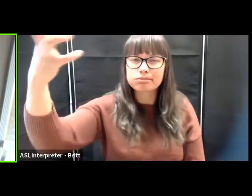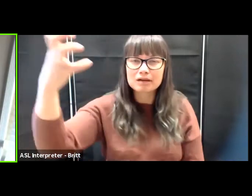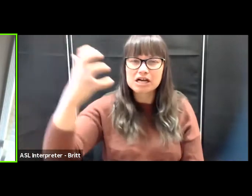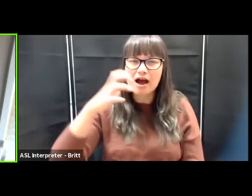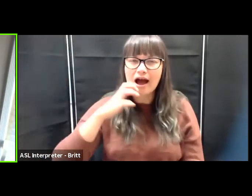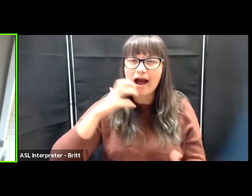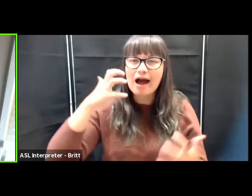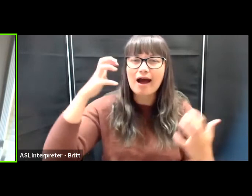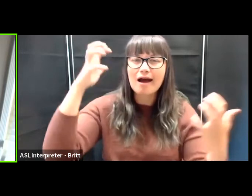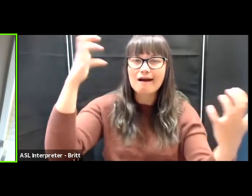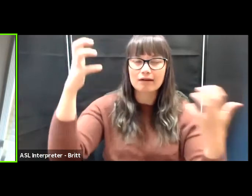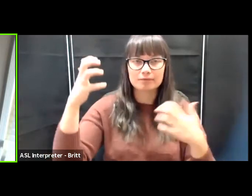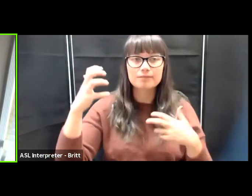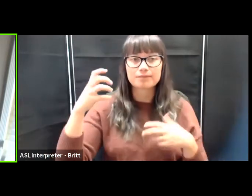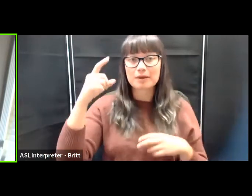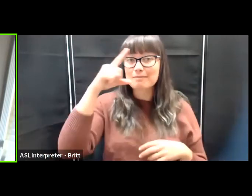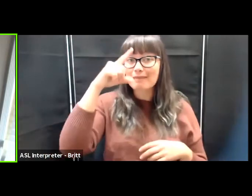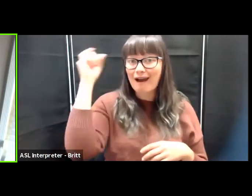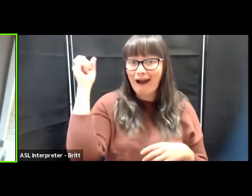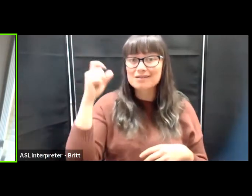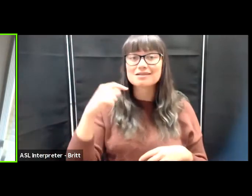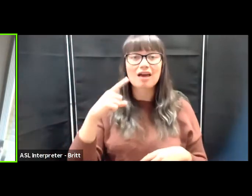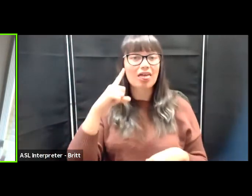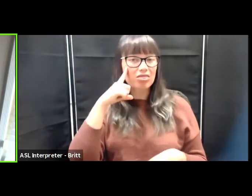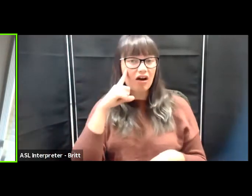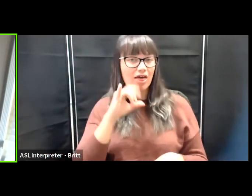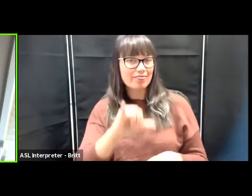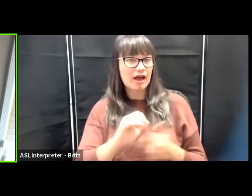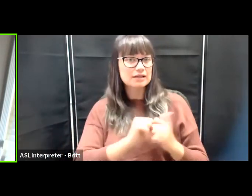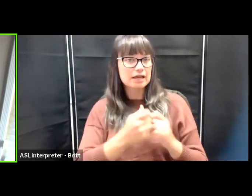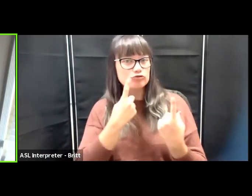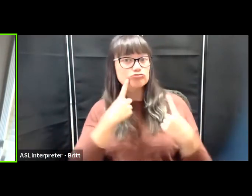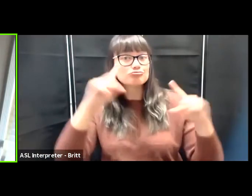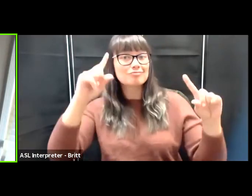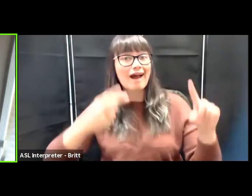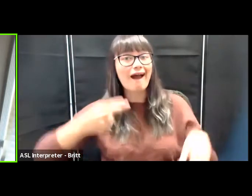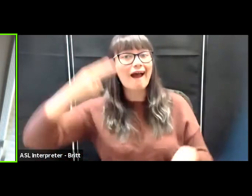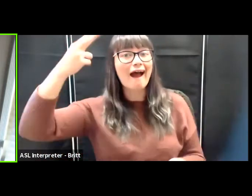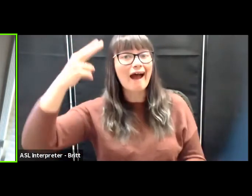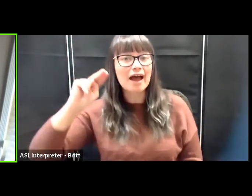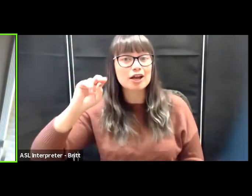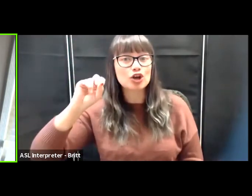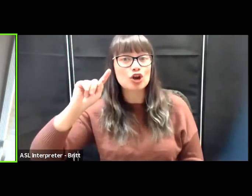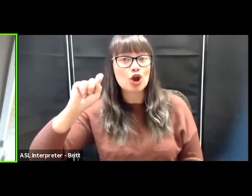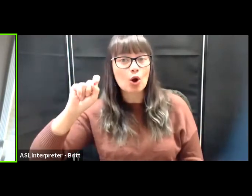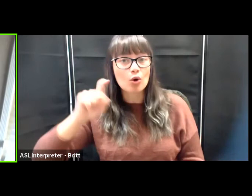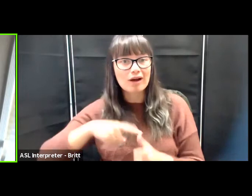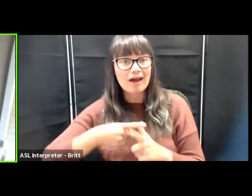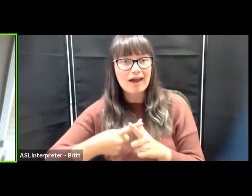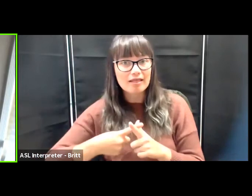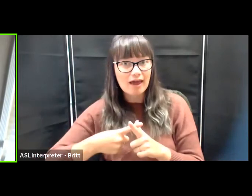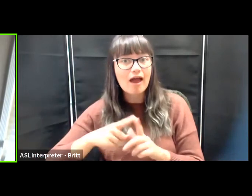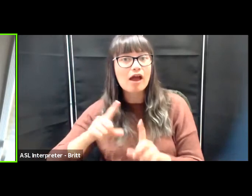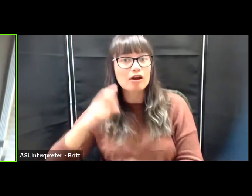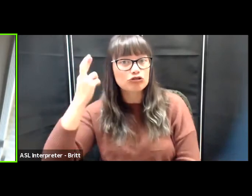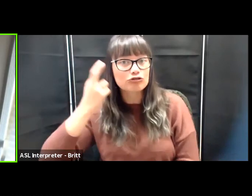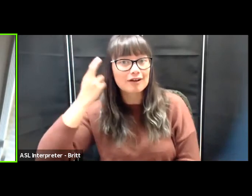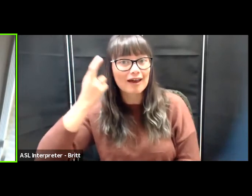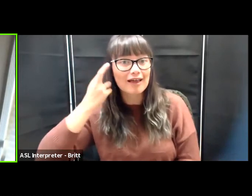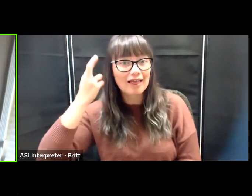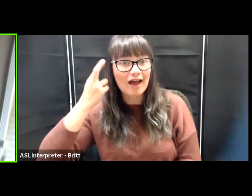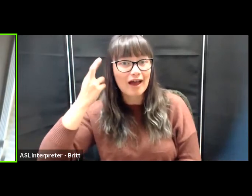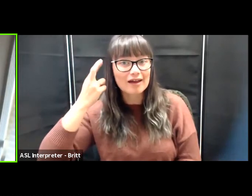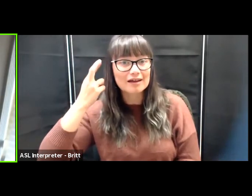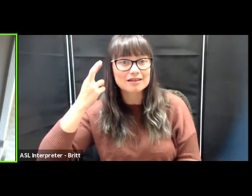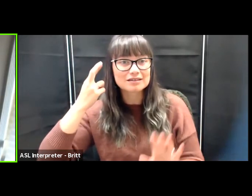nobody's business because I thought that that was how to achieve the high notes. And then come to find out, on the door,